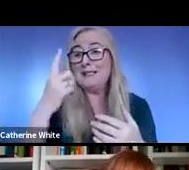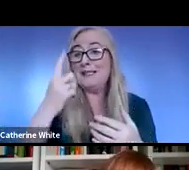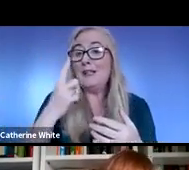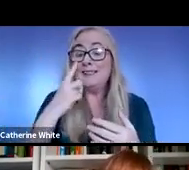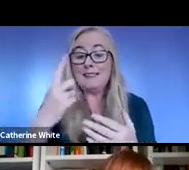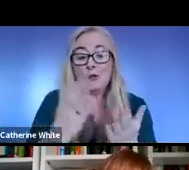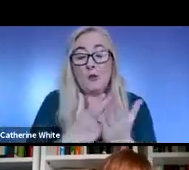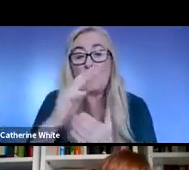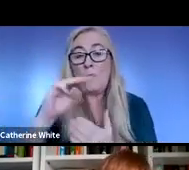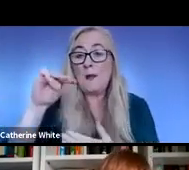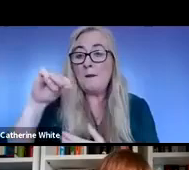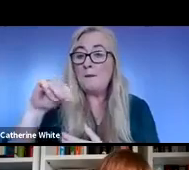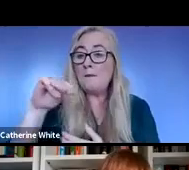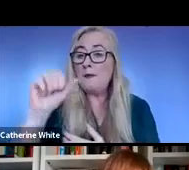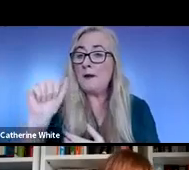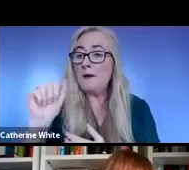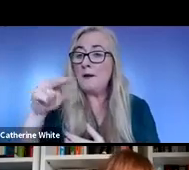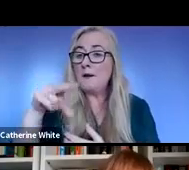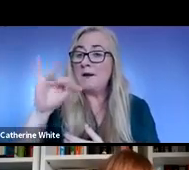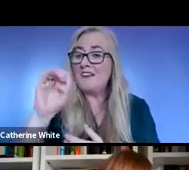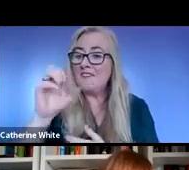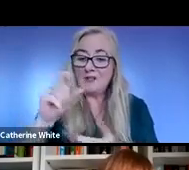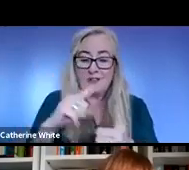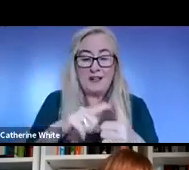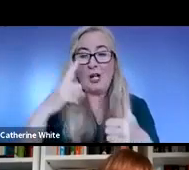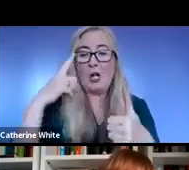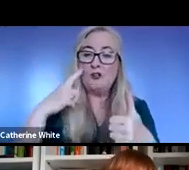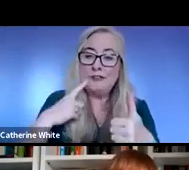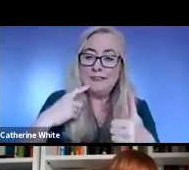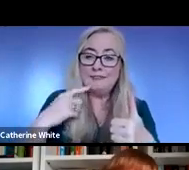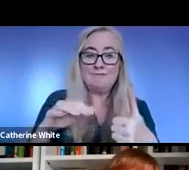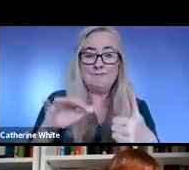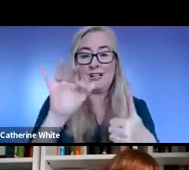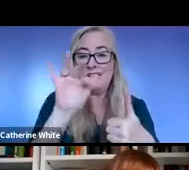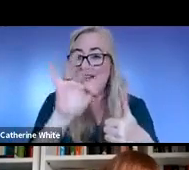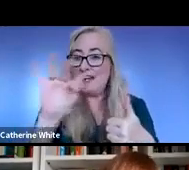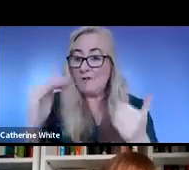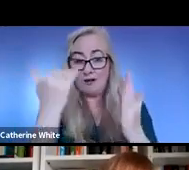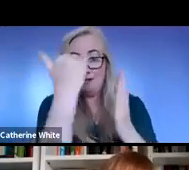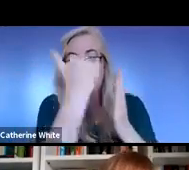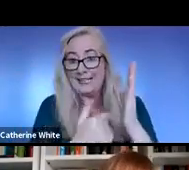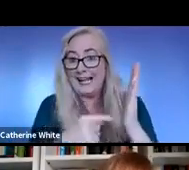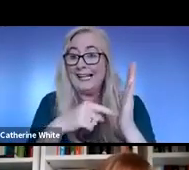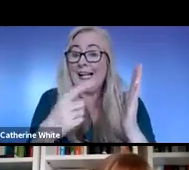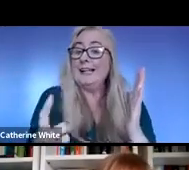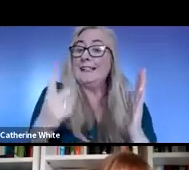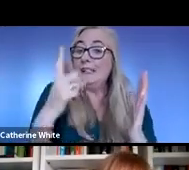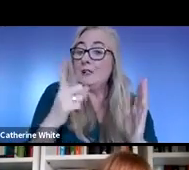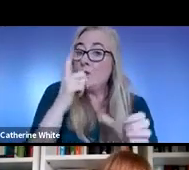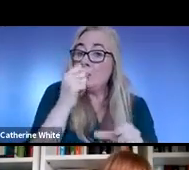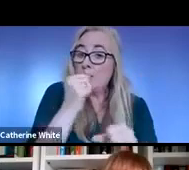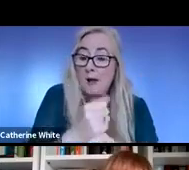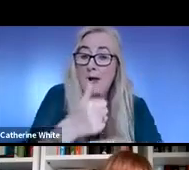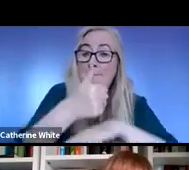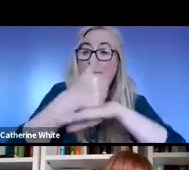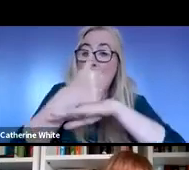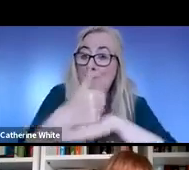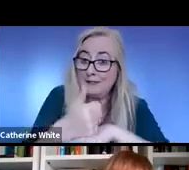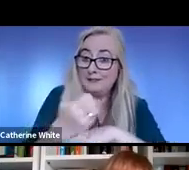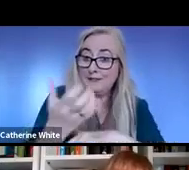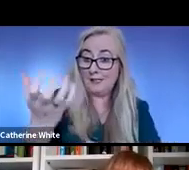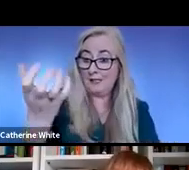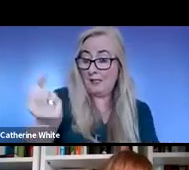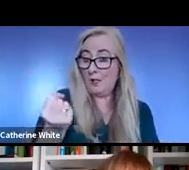of the various political parties, I think the Greens and Fianna Fáil had some discussion around the introduction of a basic income,